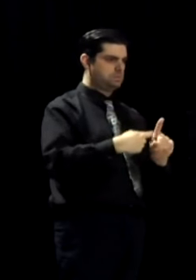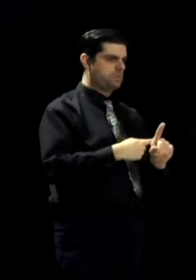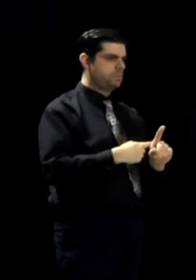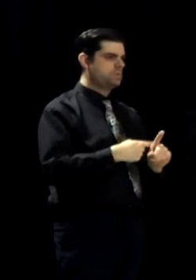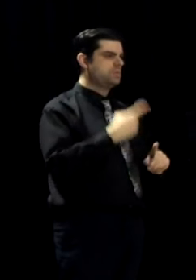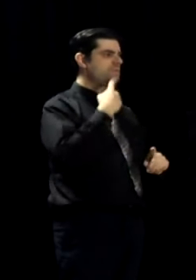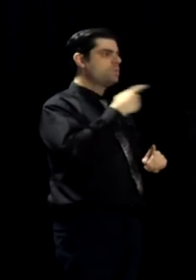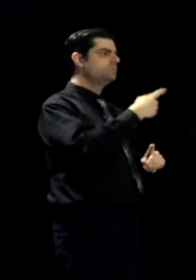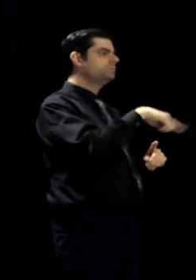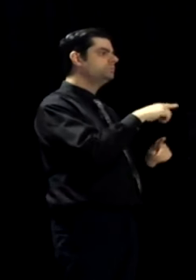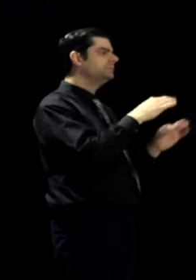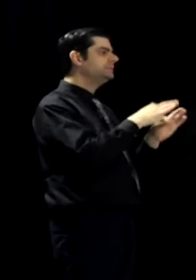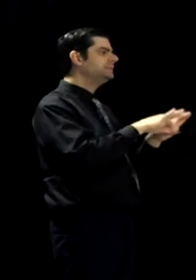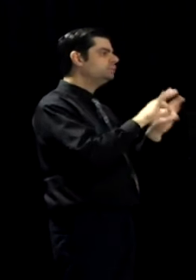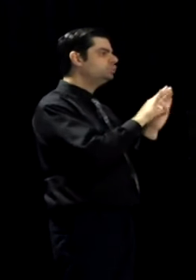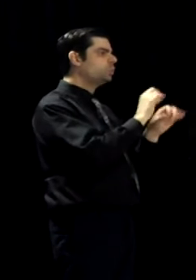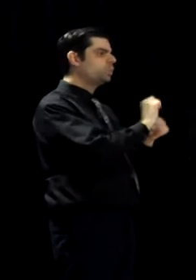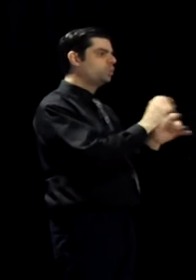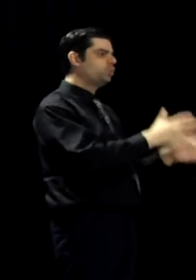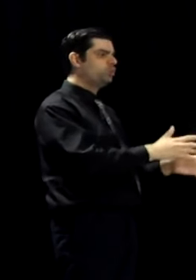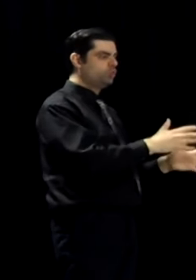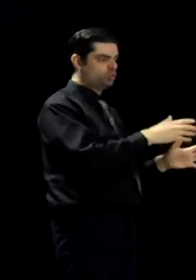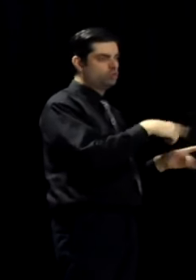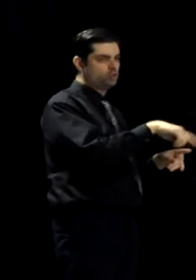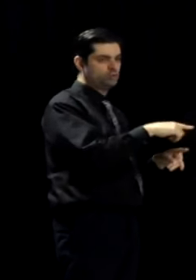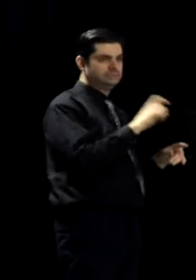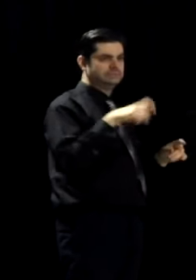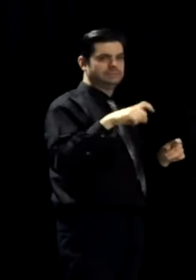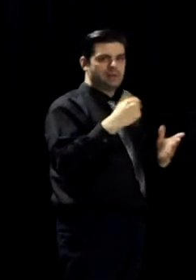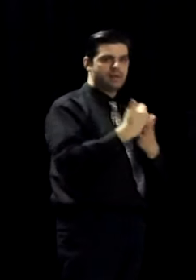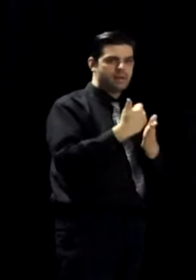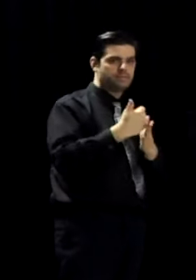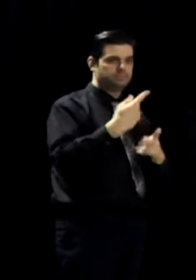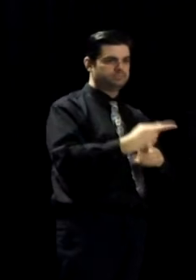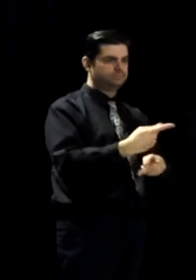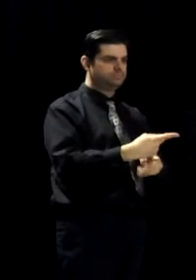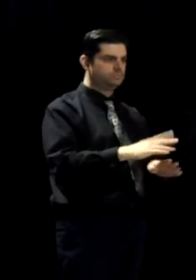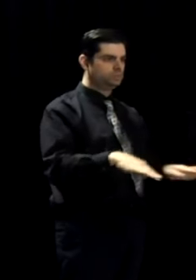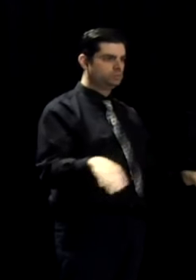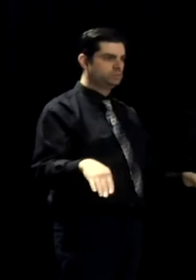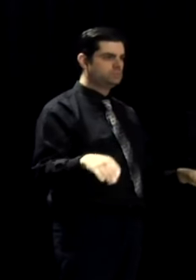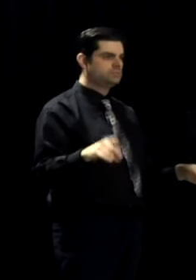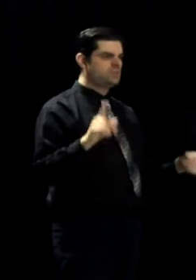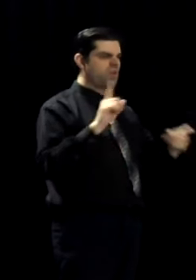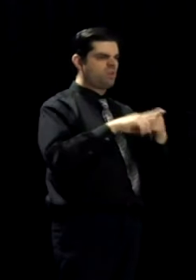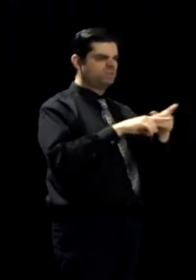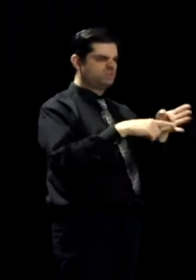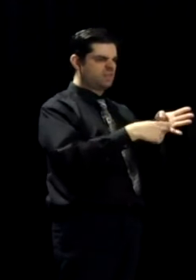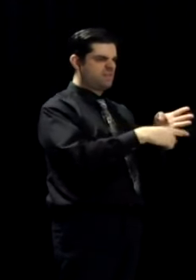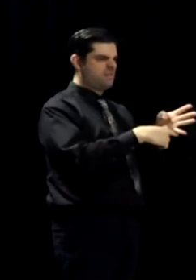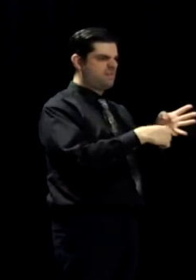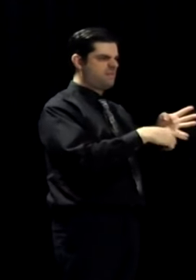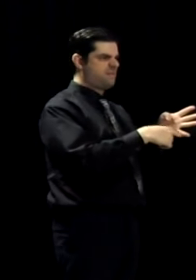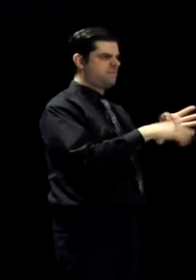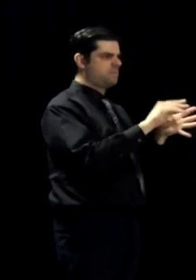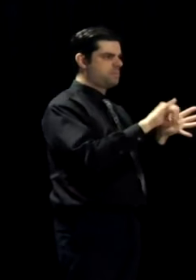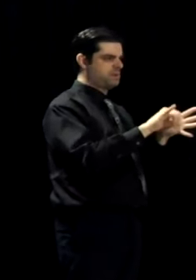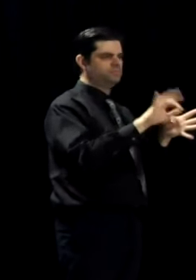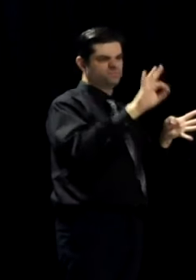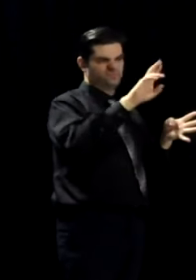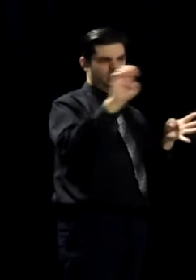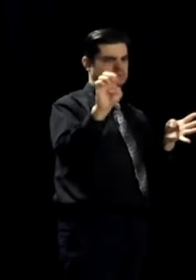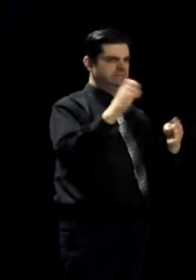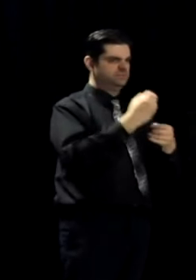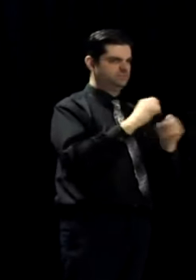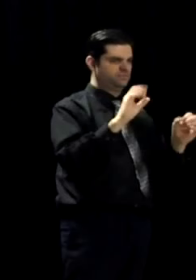this. Again, we've extended this through May, free of charge to our essential business employees. And